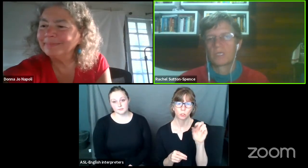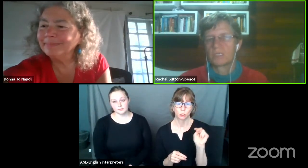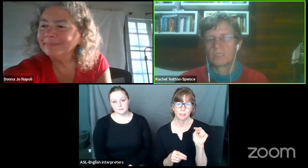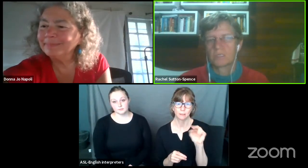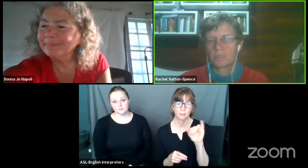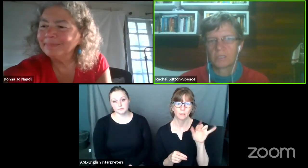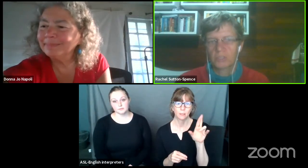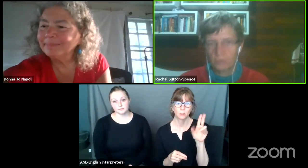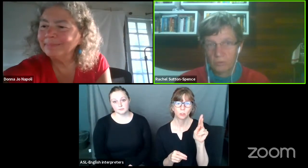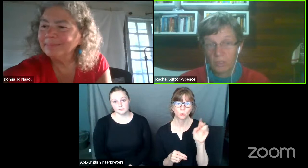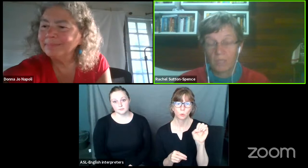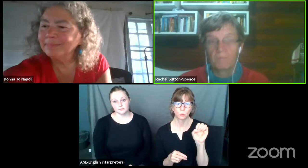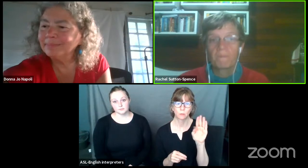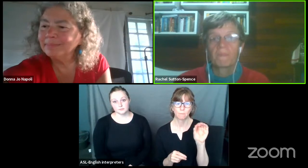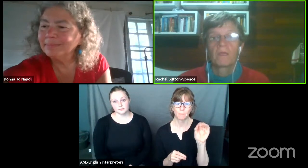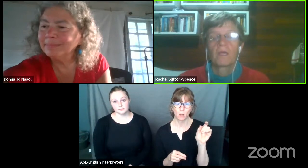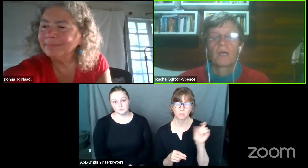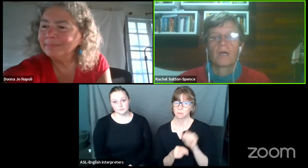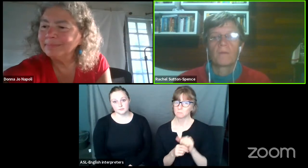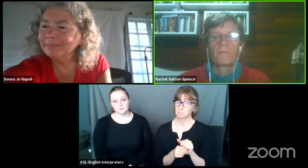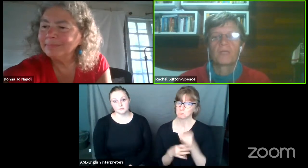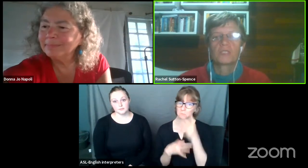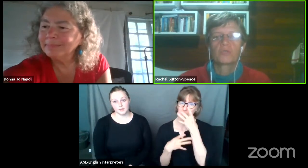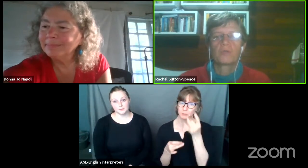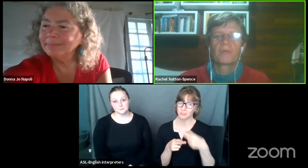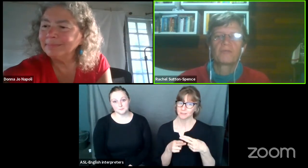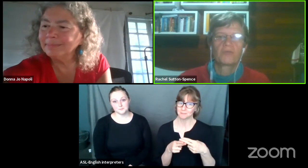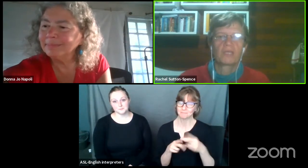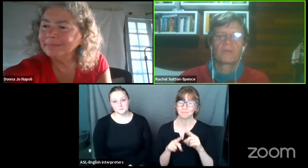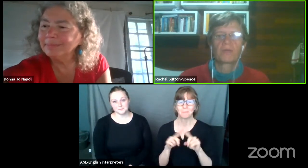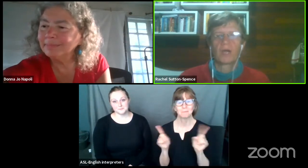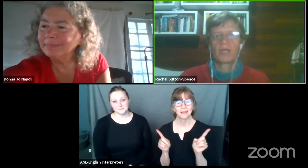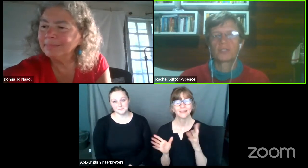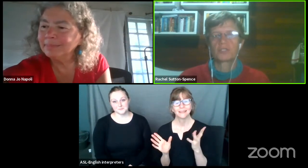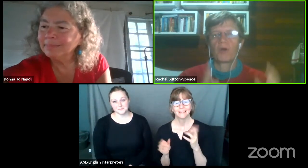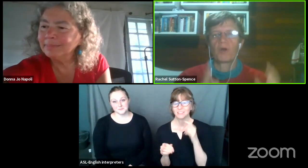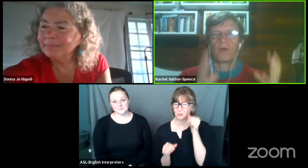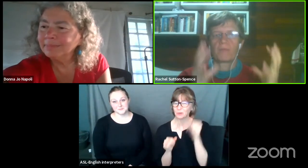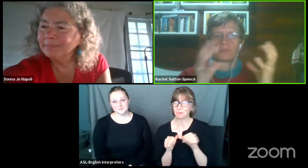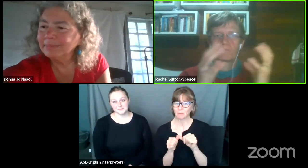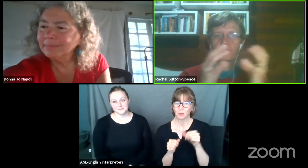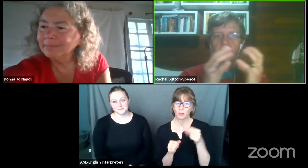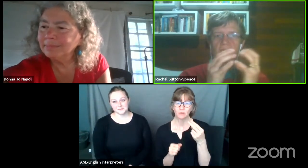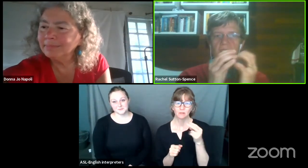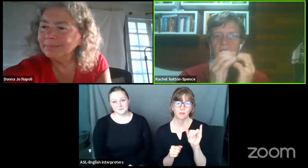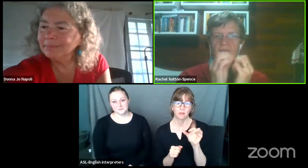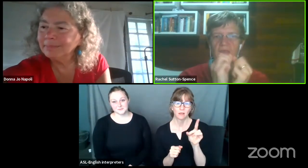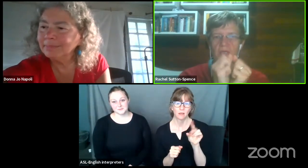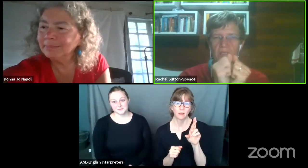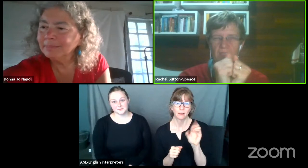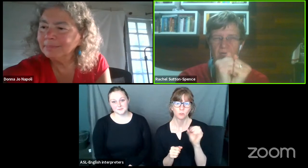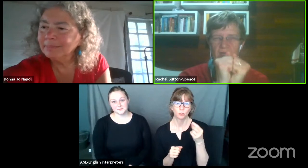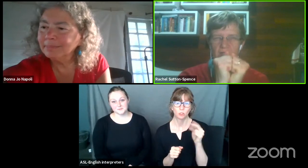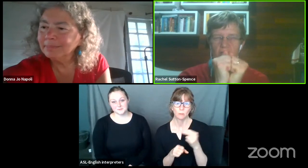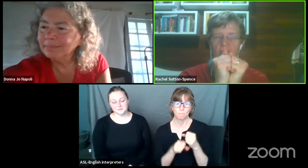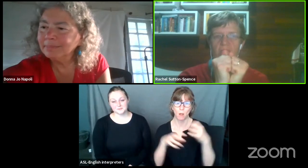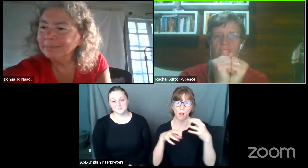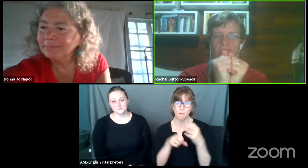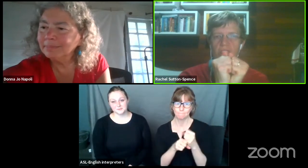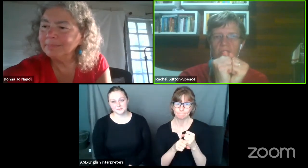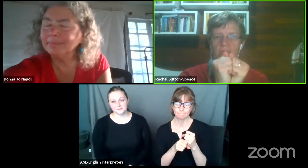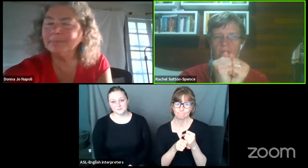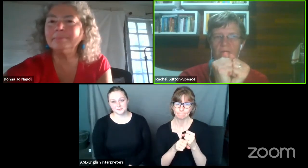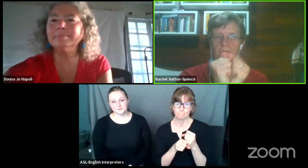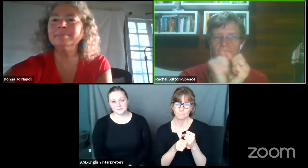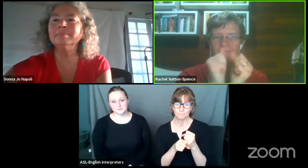which is an extraordinary name. But it's all about, if you think about the hydrogen bomb, it was bringing together an